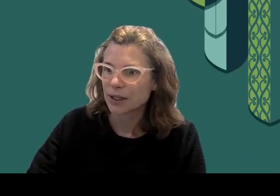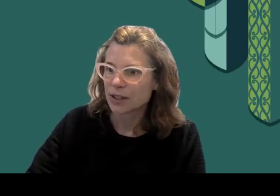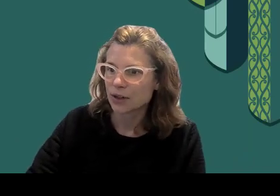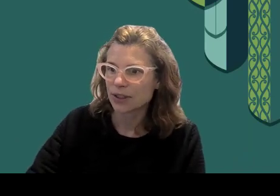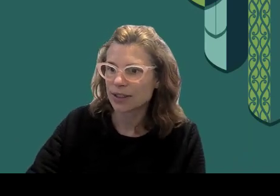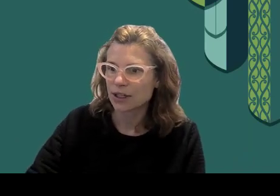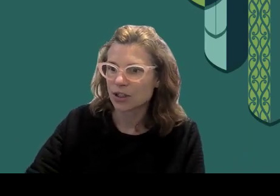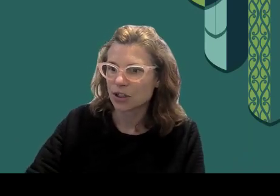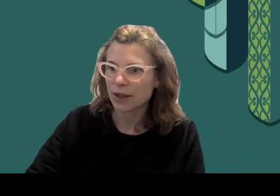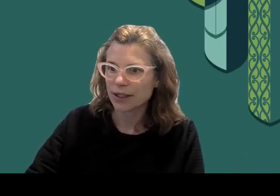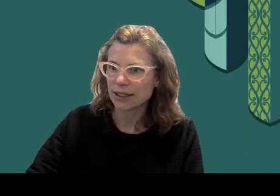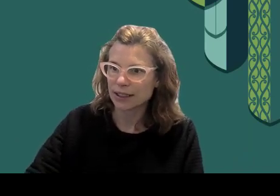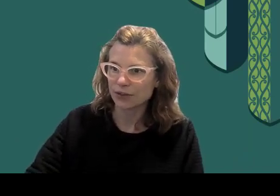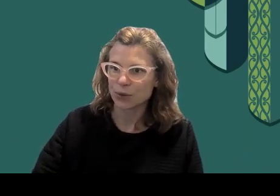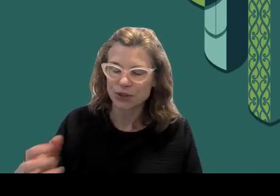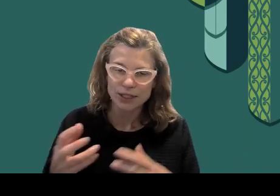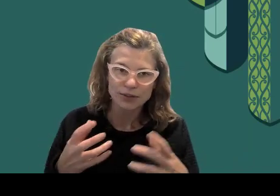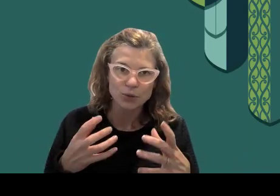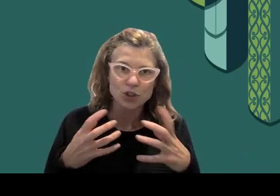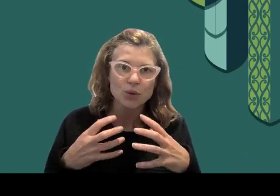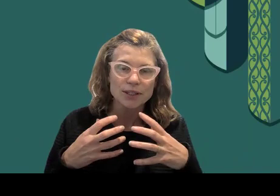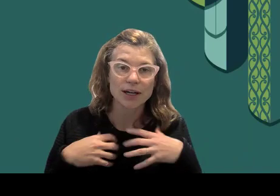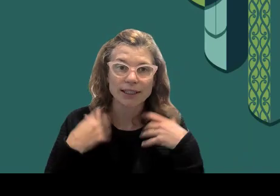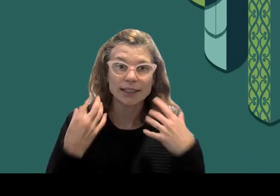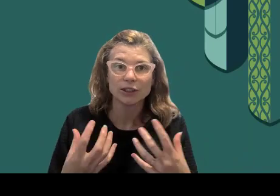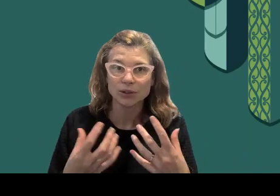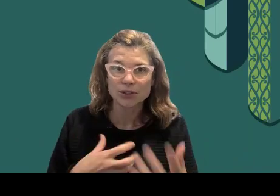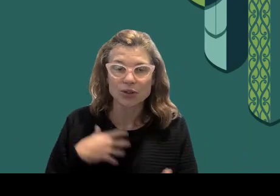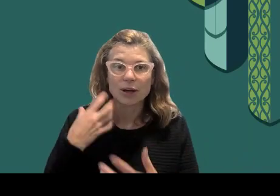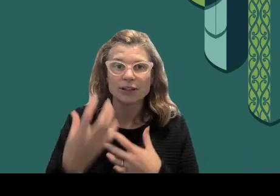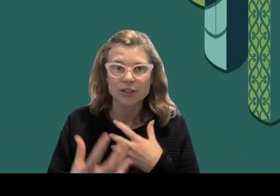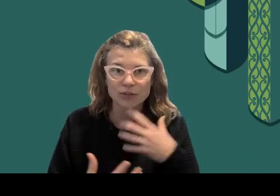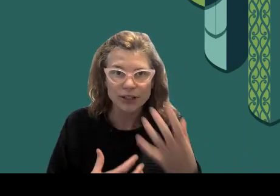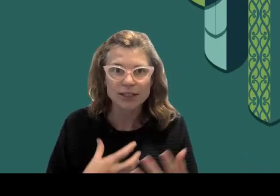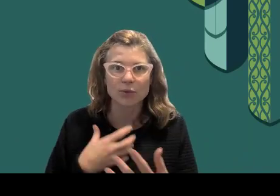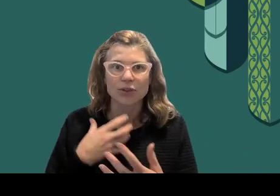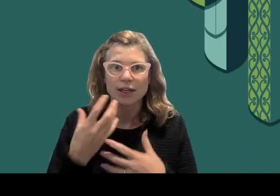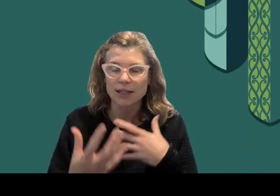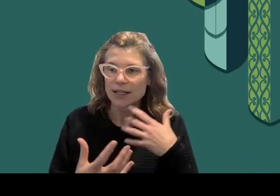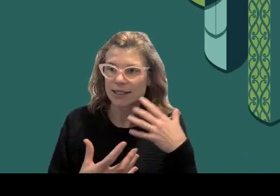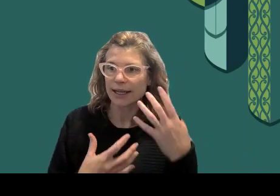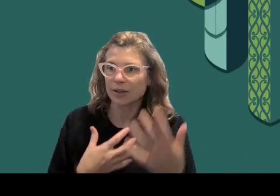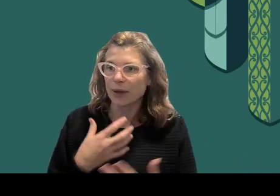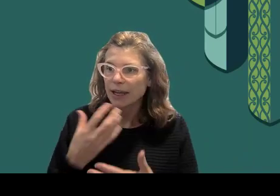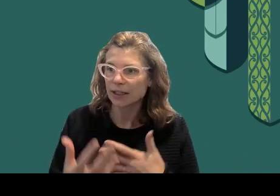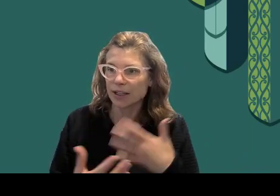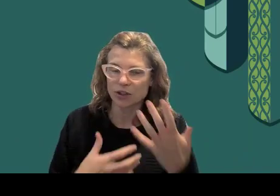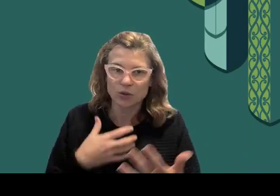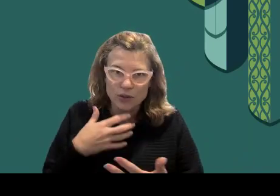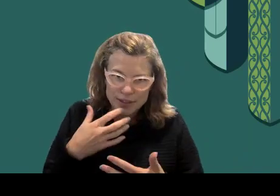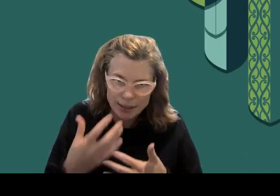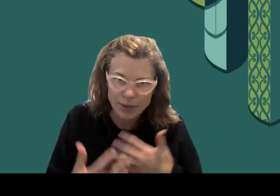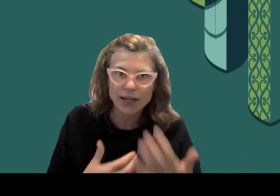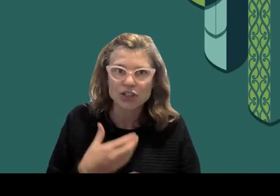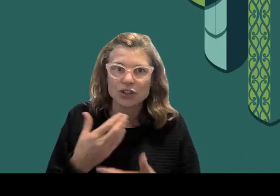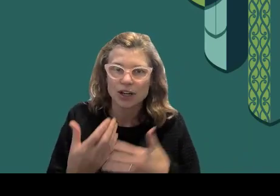character. So there's 2 other levels. So the level 2 is I hear you. So you might be just reflecting what they're saying back. Like, so